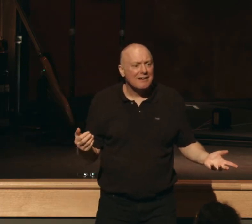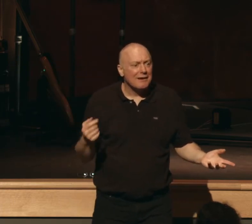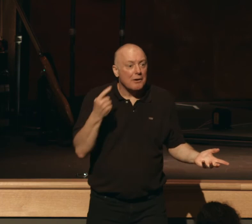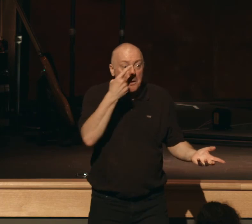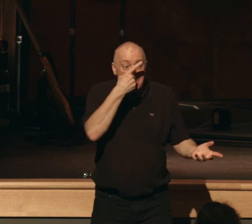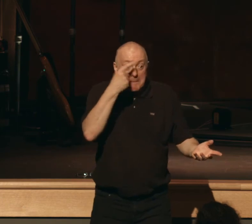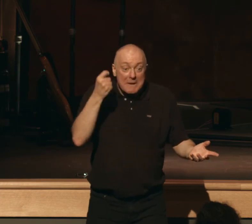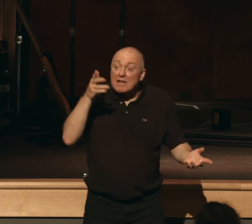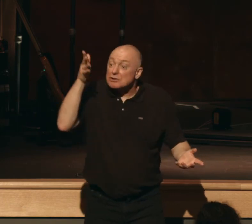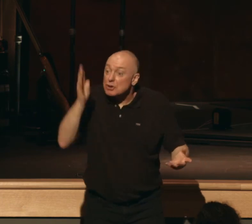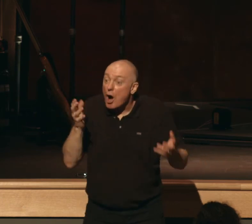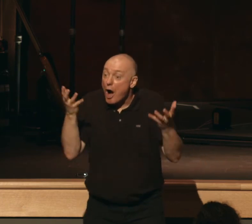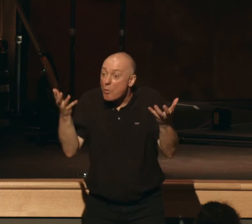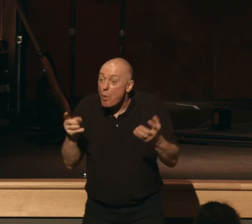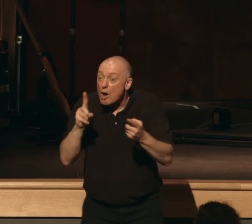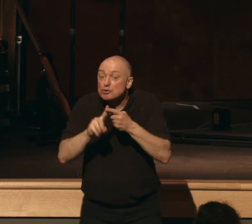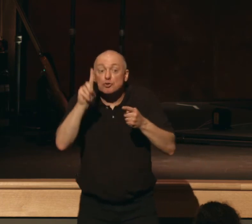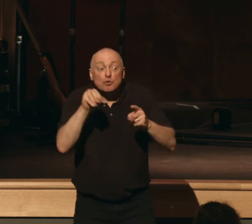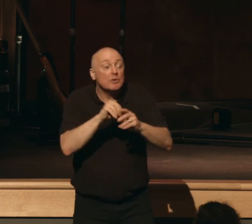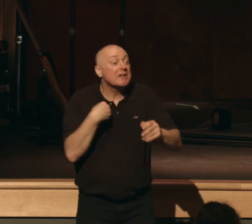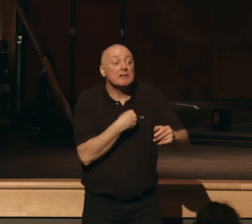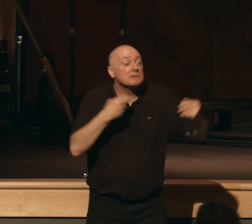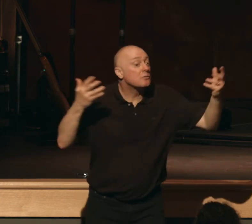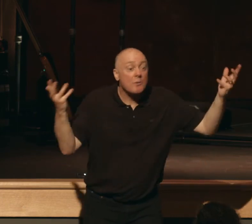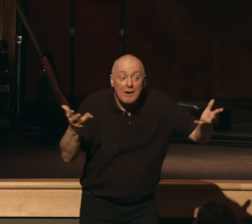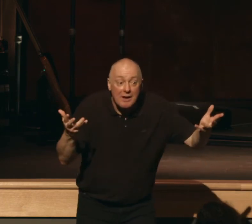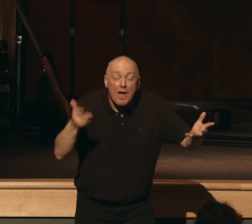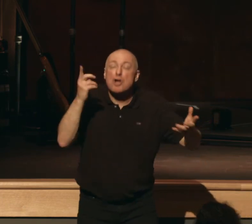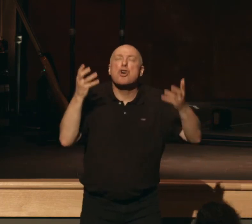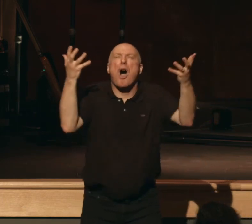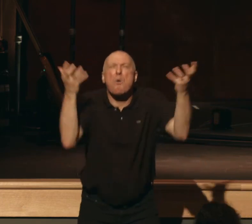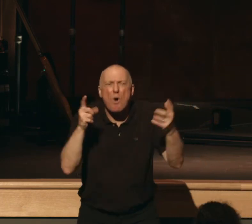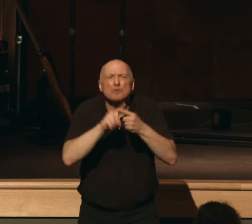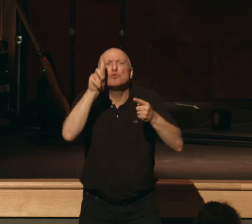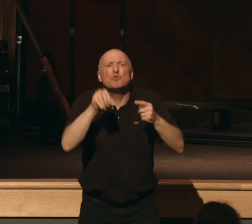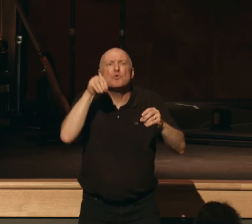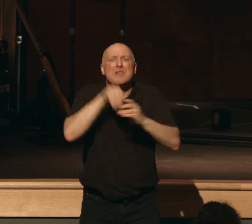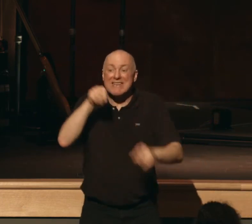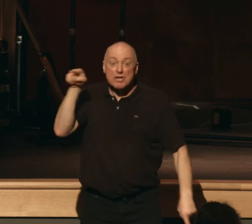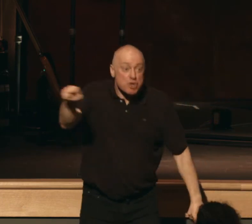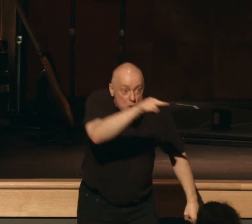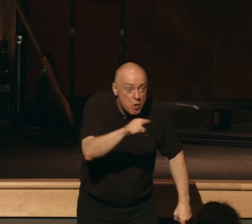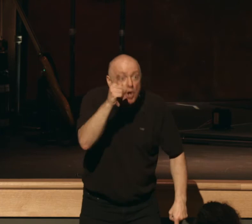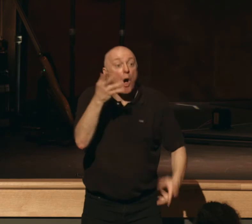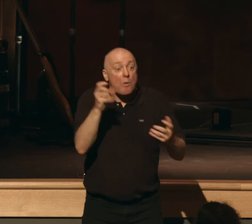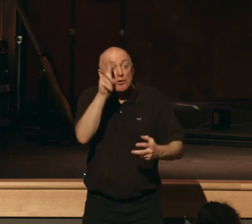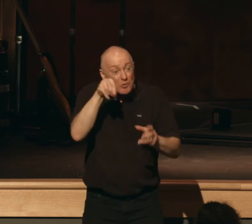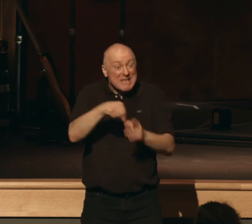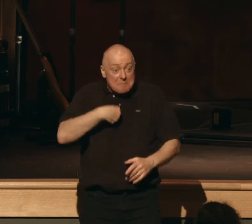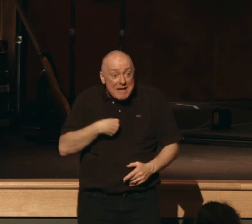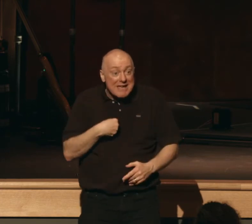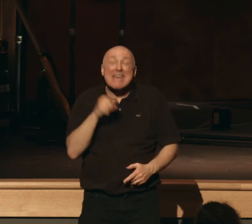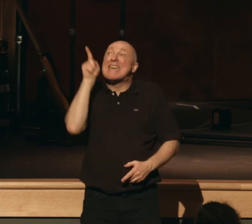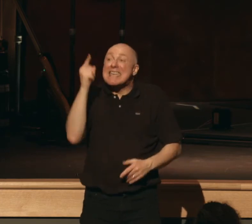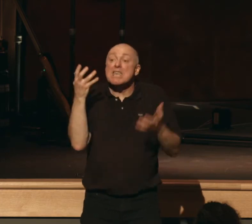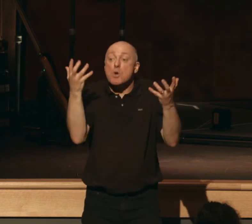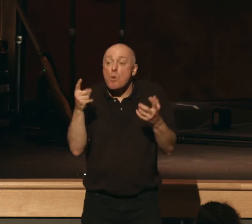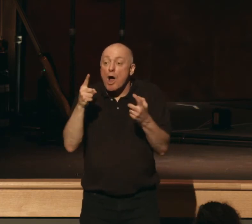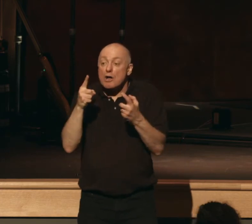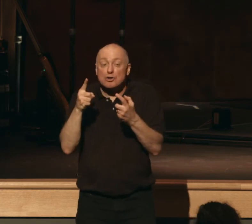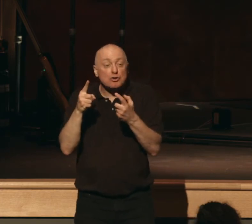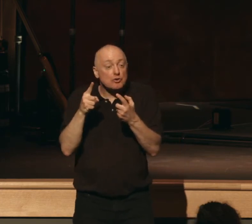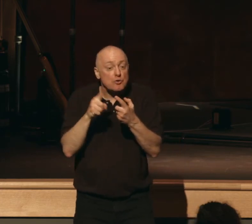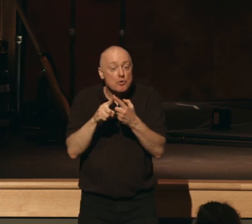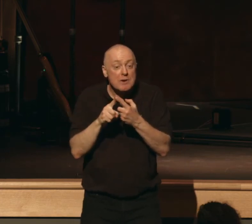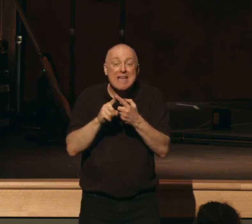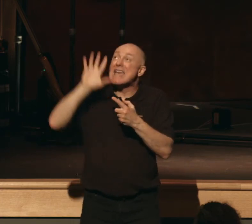Because here's what God wants to do in us. Here's what God wants to do in you. Here's what he wants to do in me. He wants to pour out